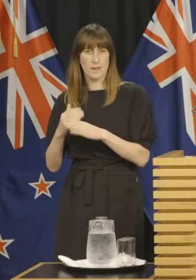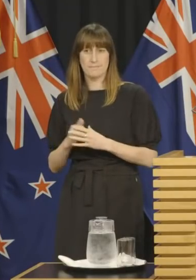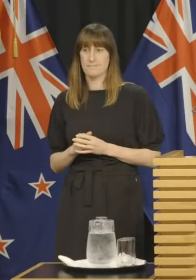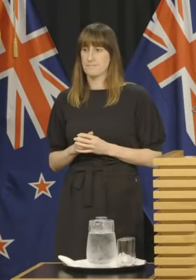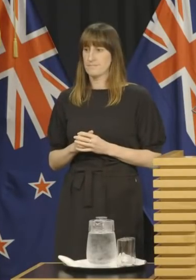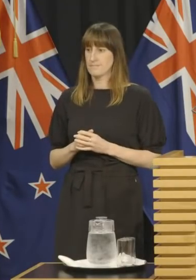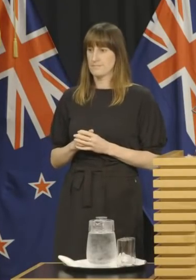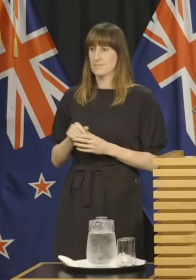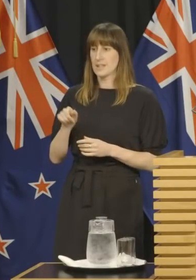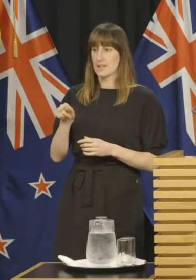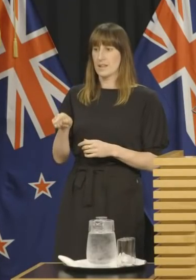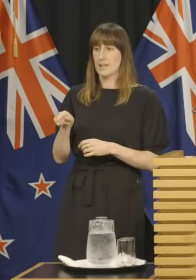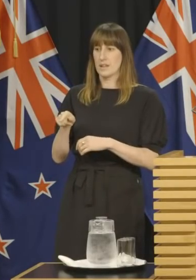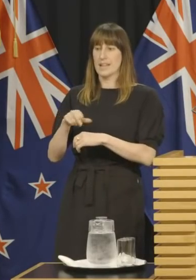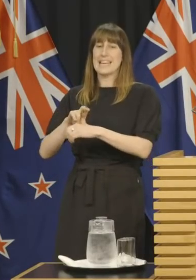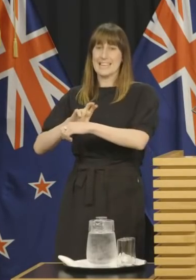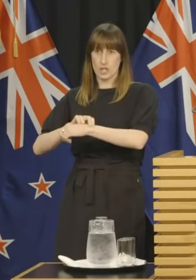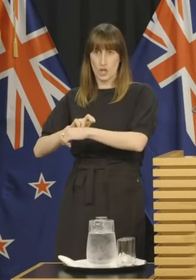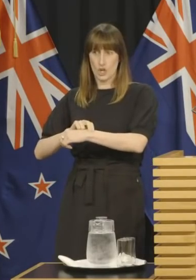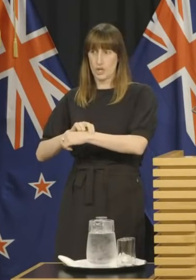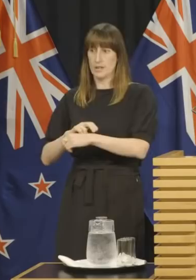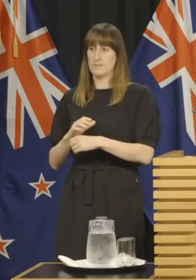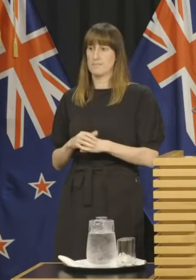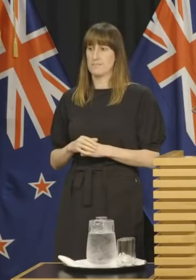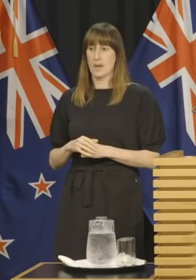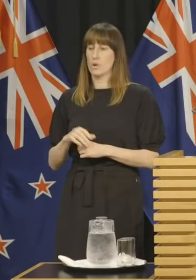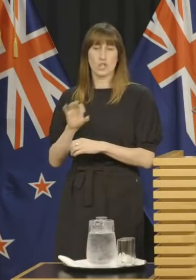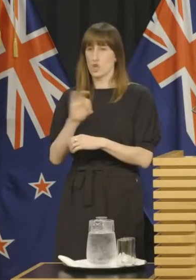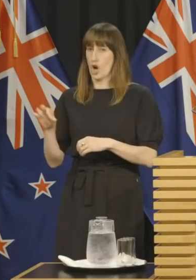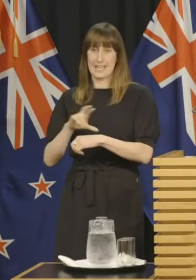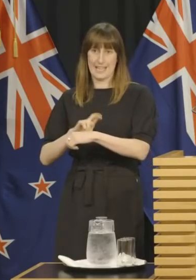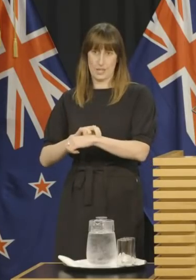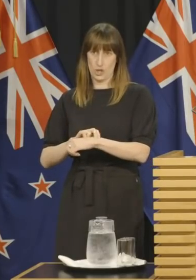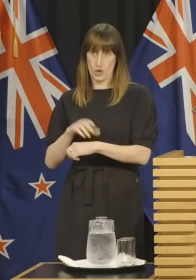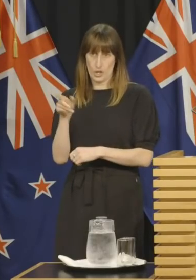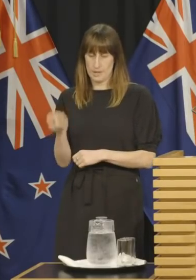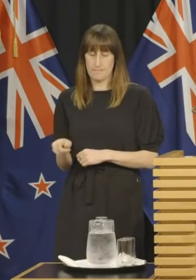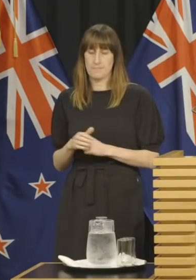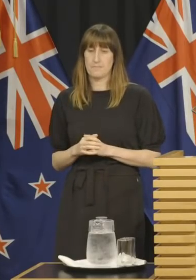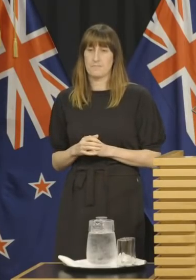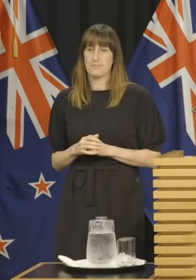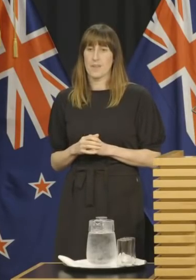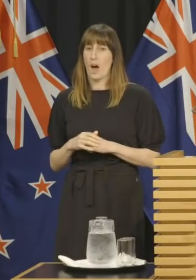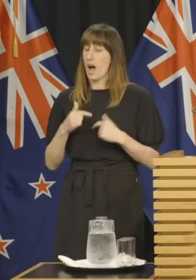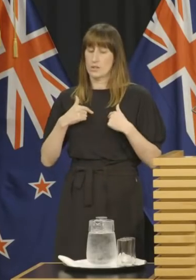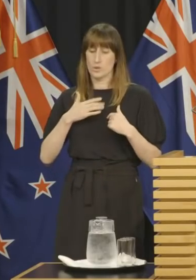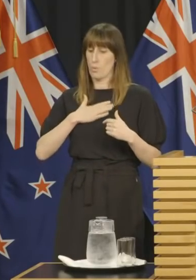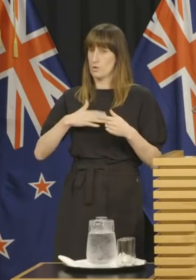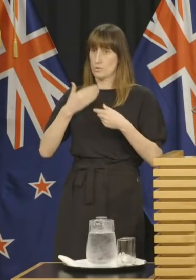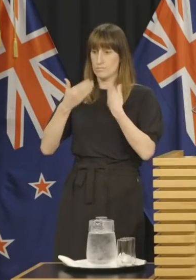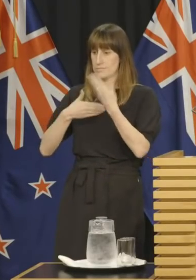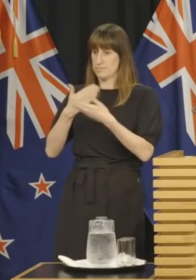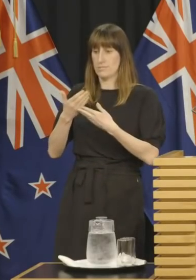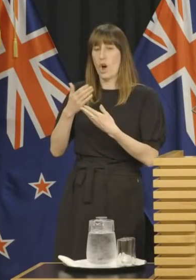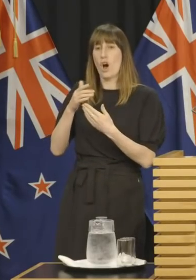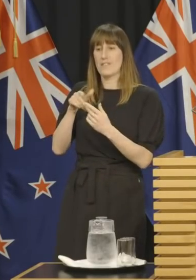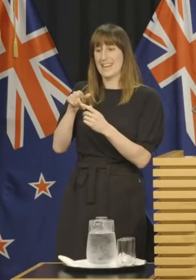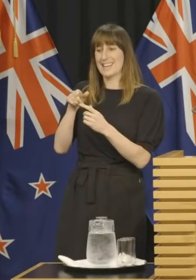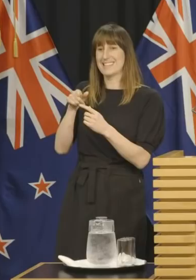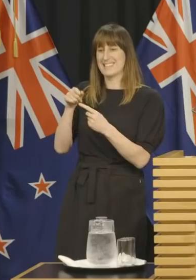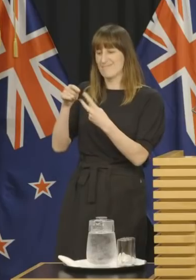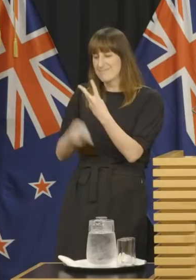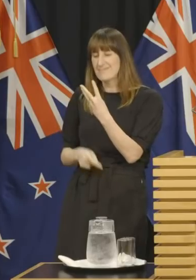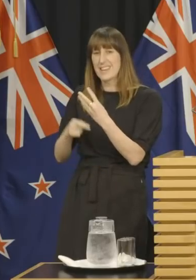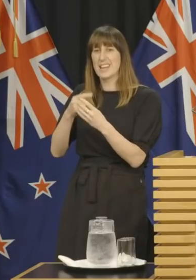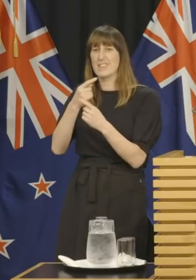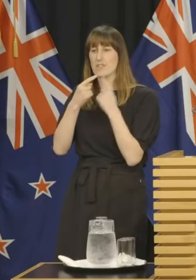wish to identify the individual involved here. I've shared information that I think goes as far as I need to justify